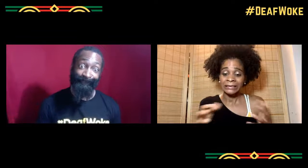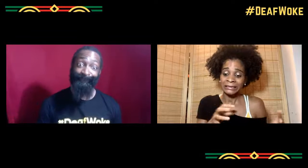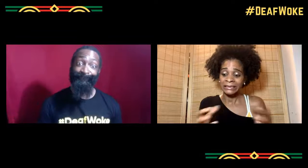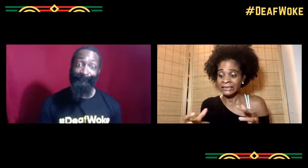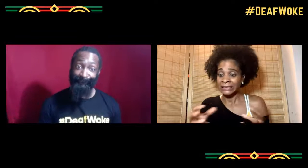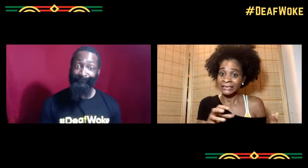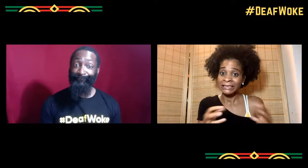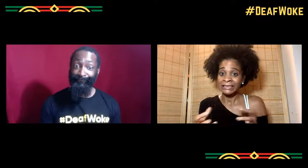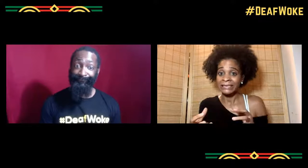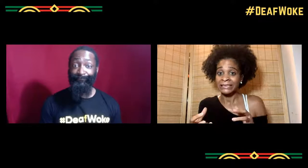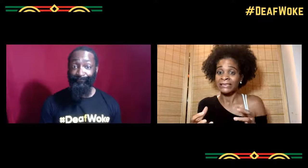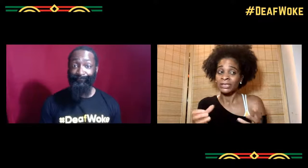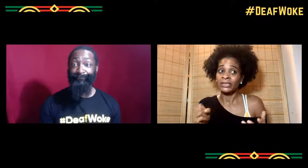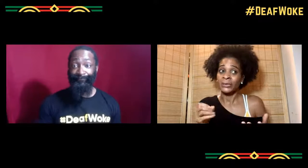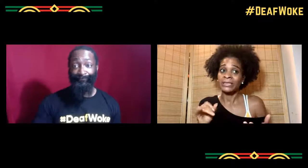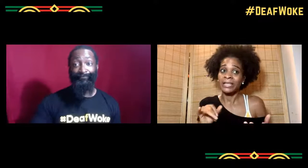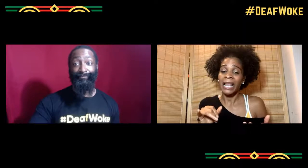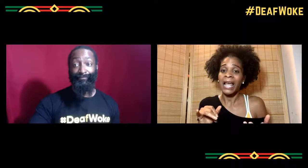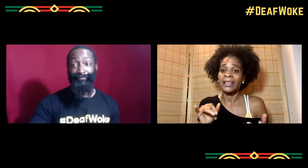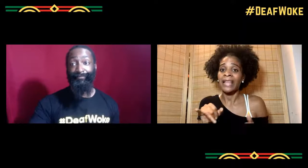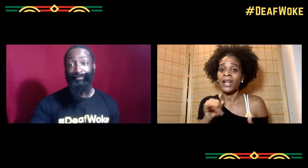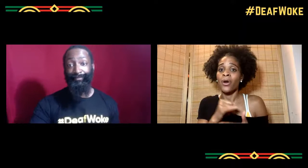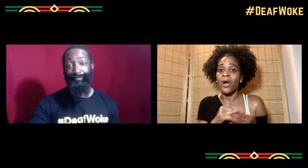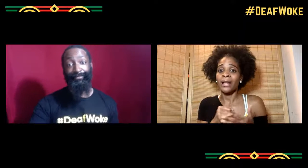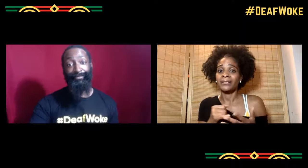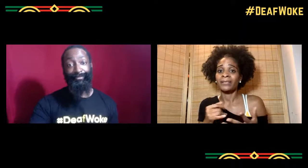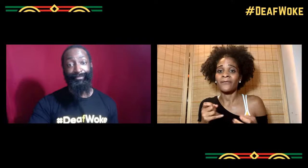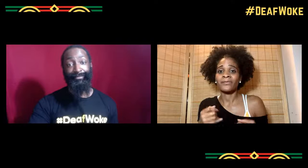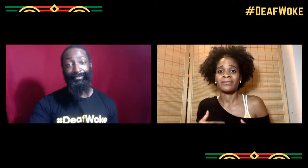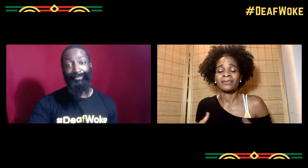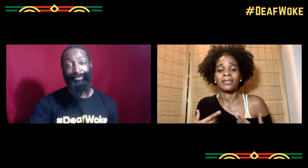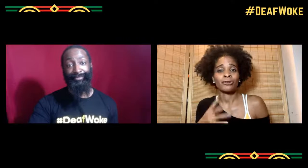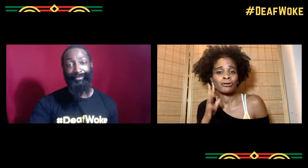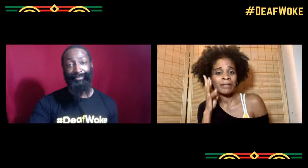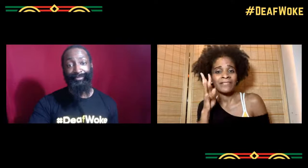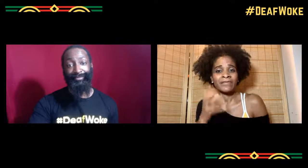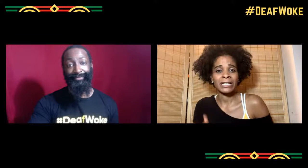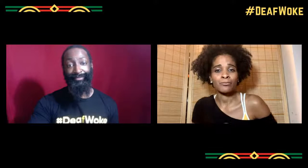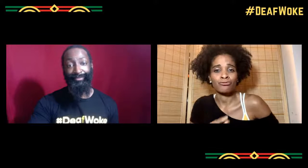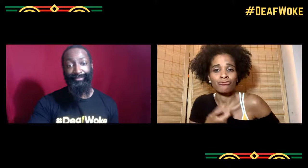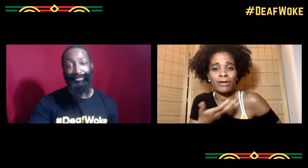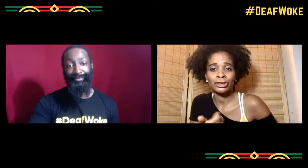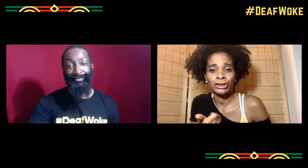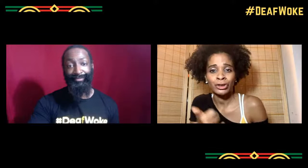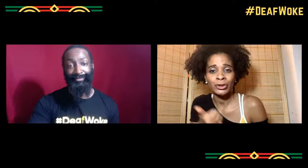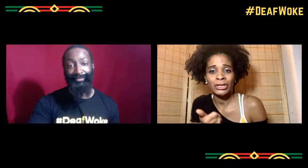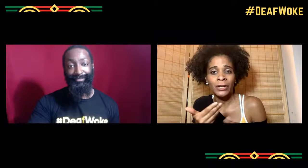deaf community too, you know, that tension, that crab theory, you know,